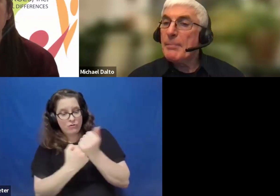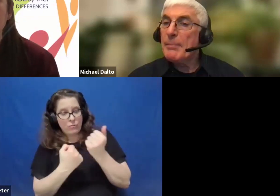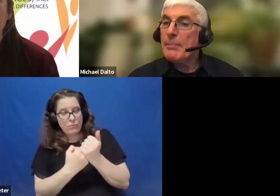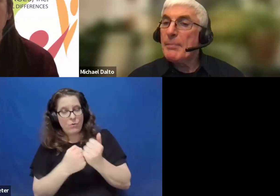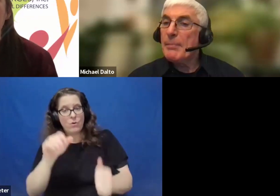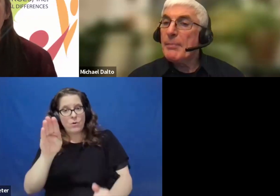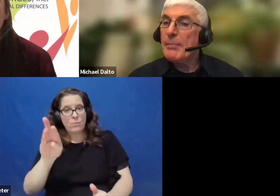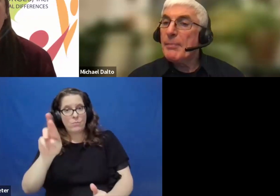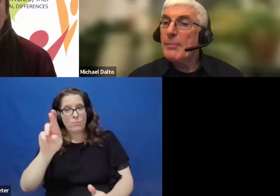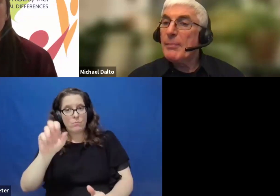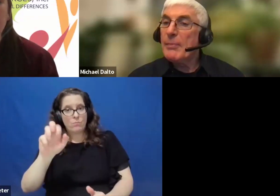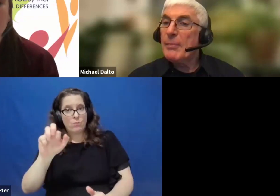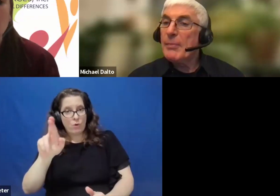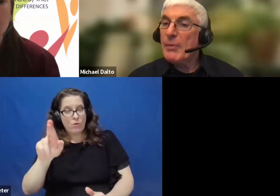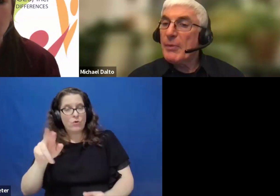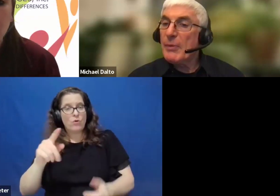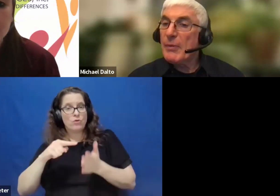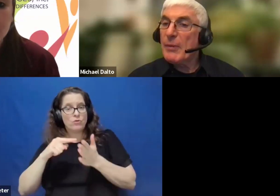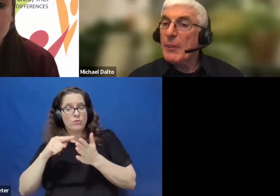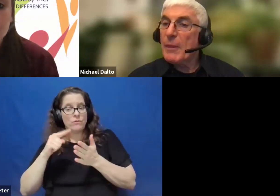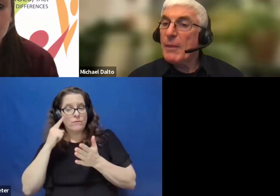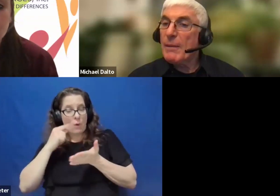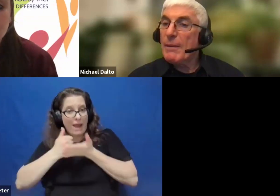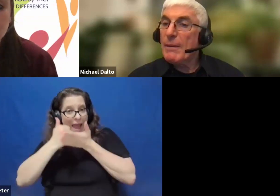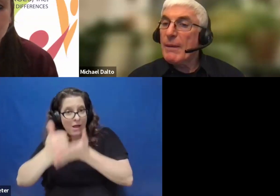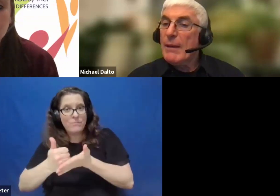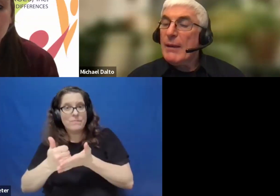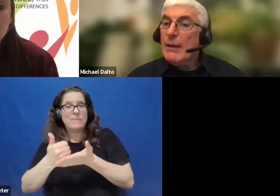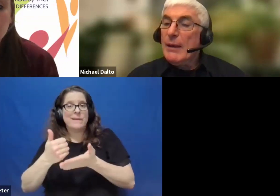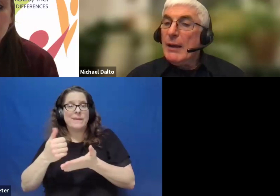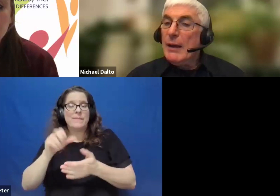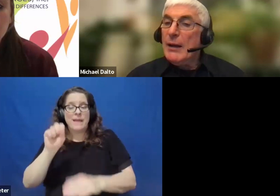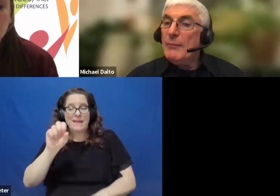the SSDI application process?